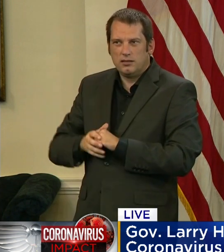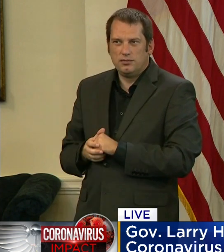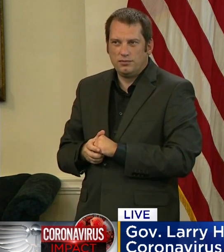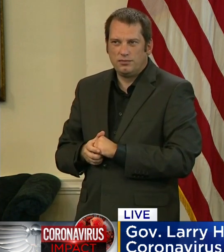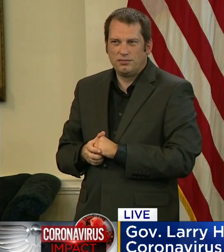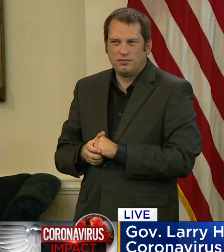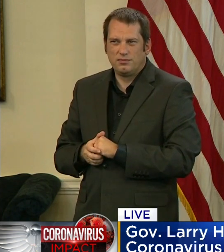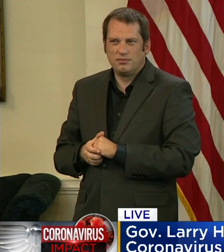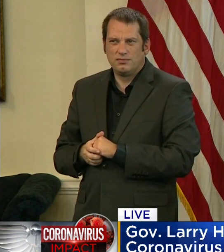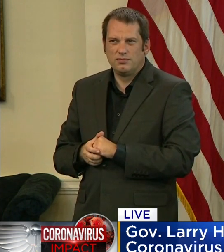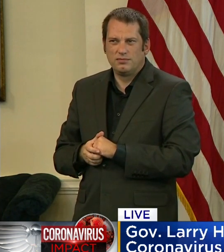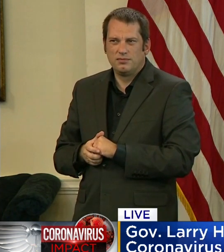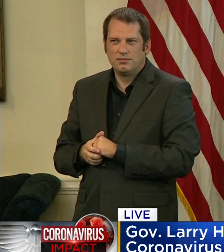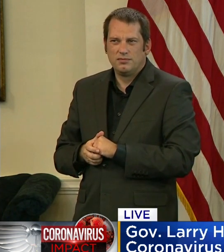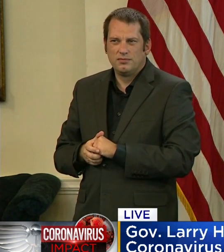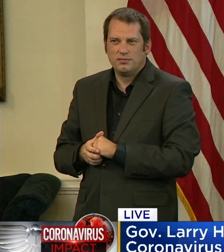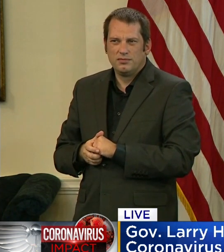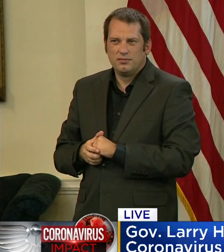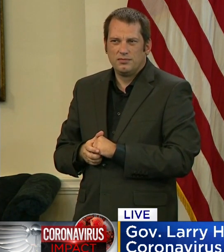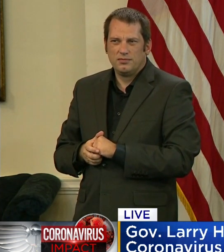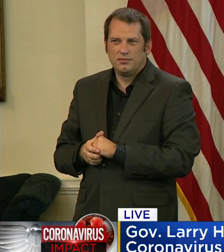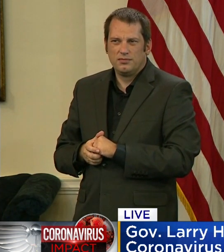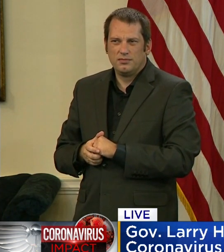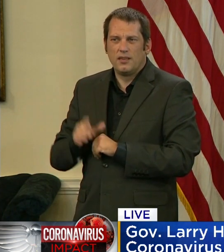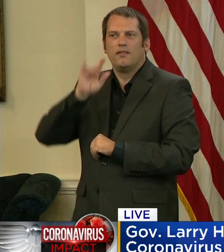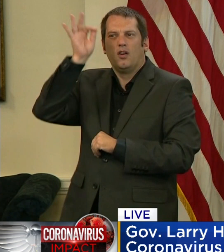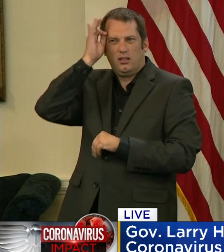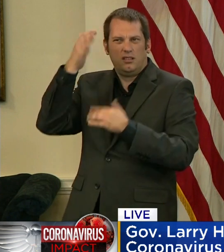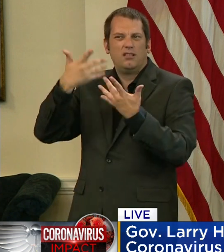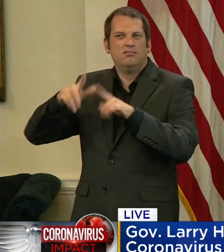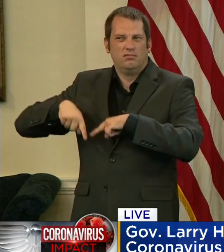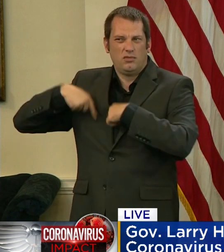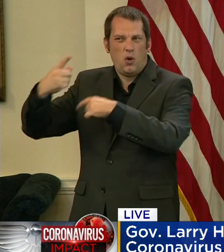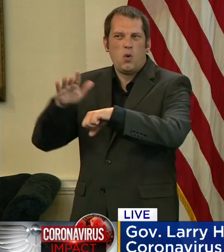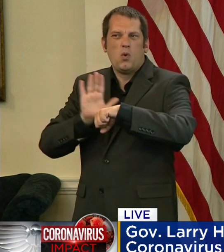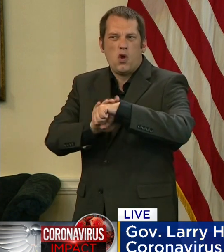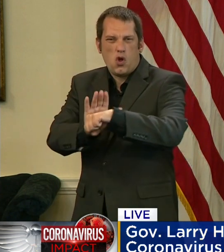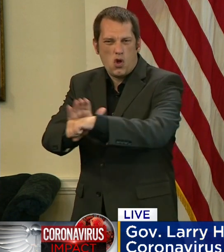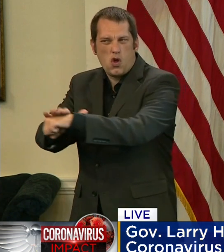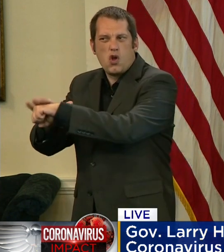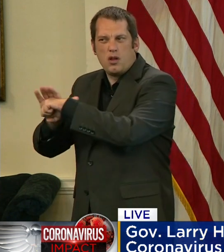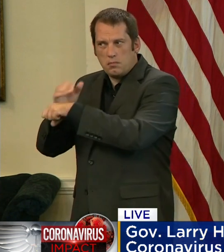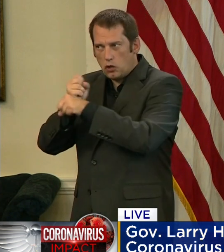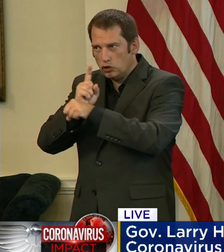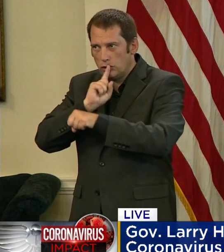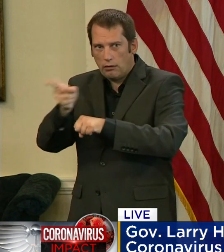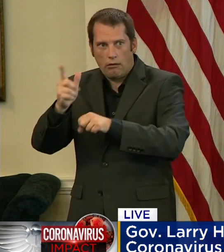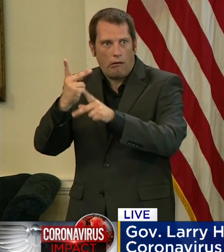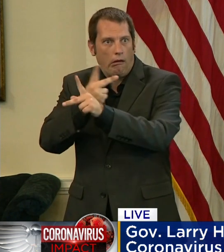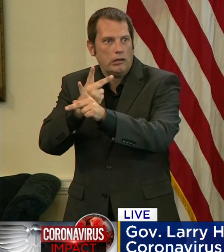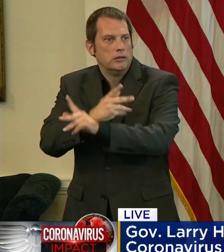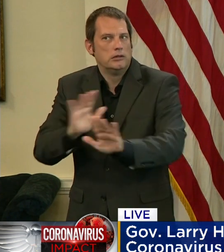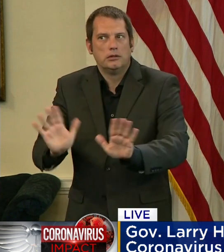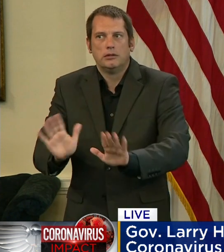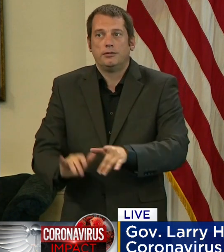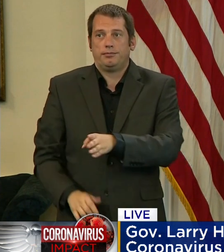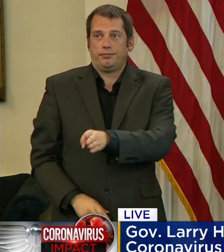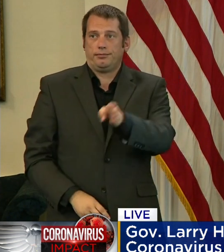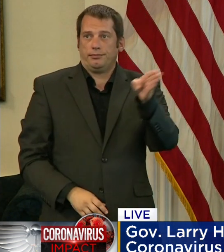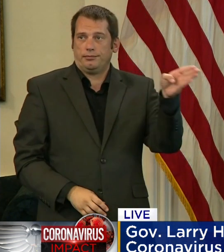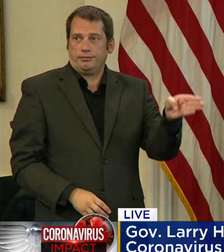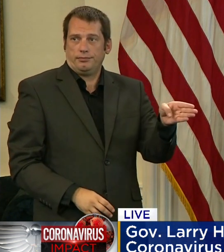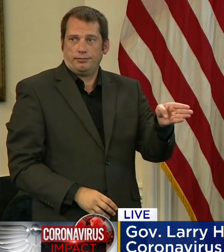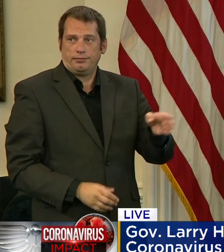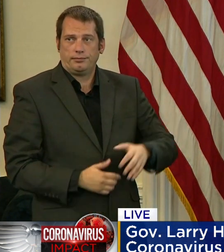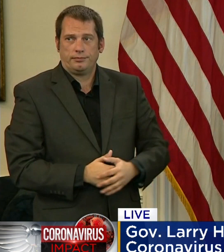across America warning about fraud. Governor, on July 6th, we reported a Maryland man whose identity was used by someone in Florida to obtain unemployment